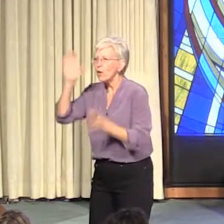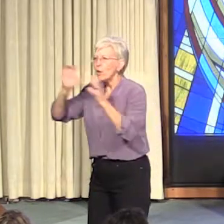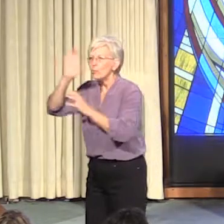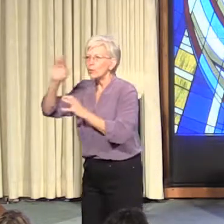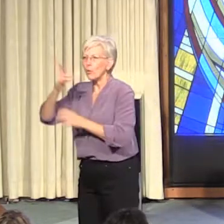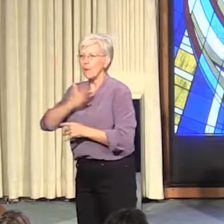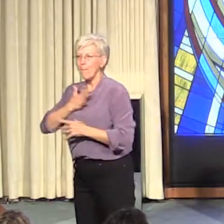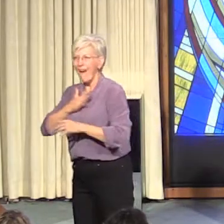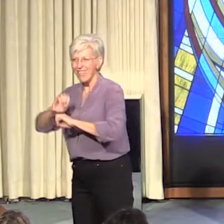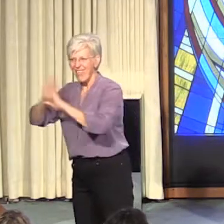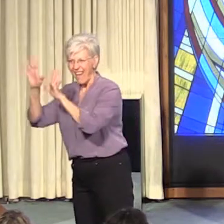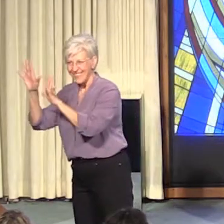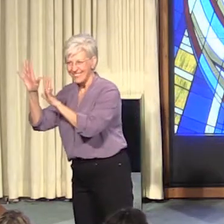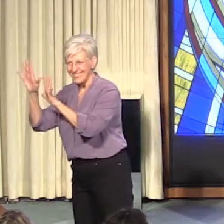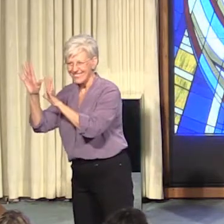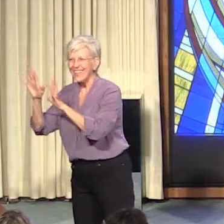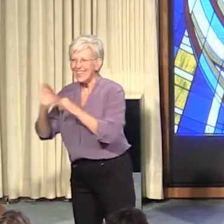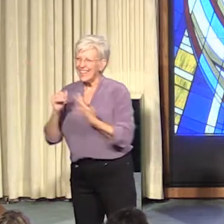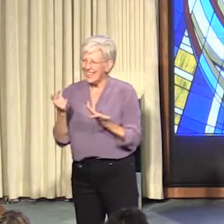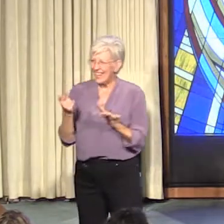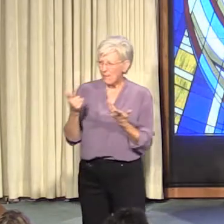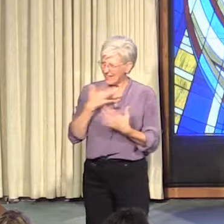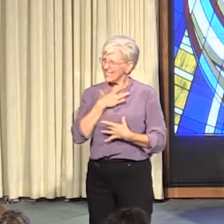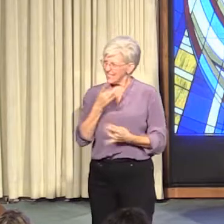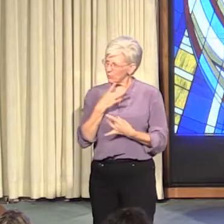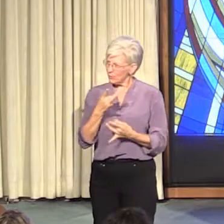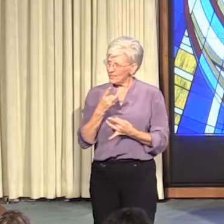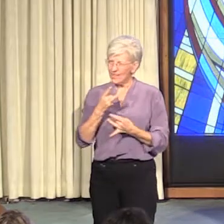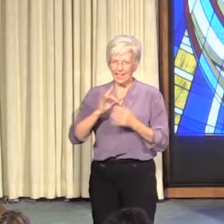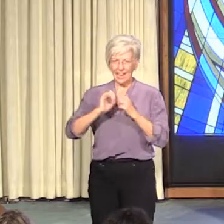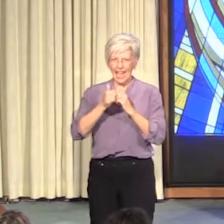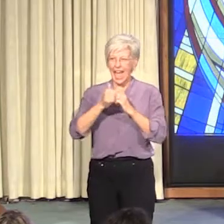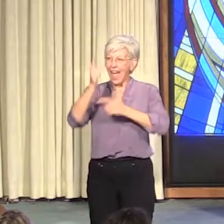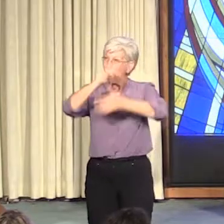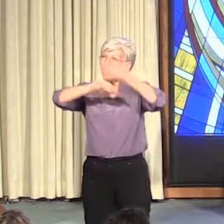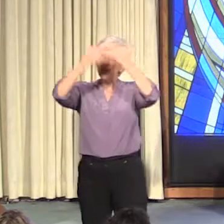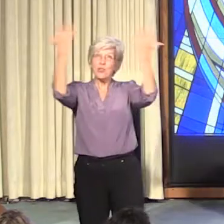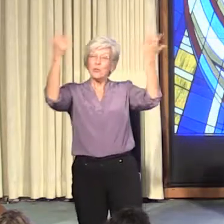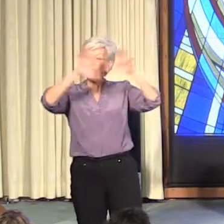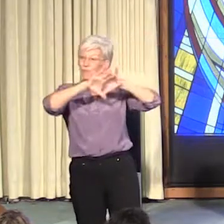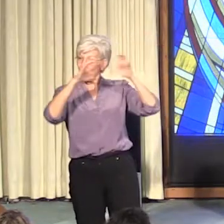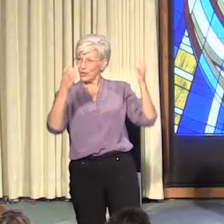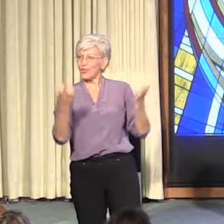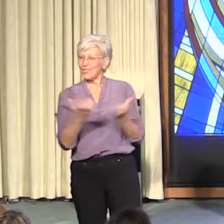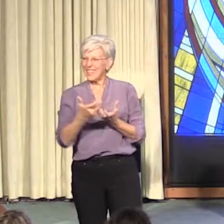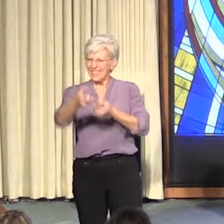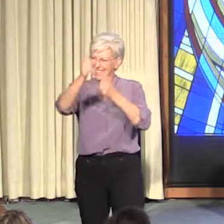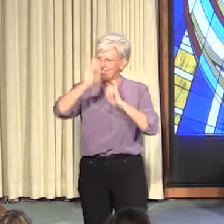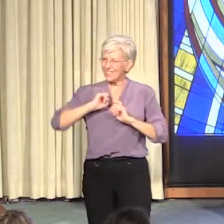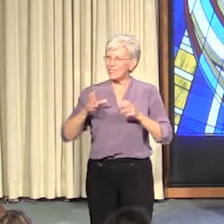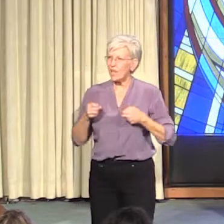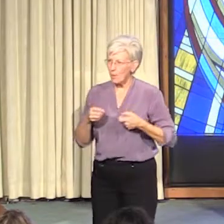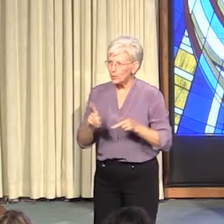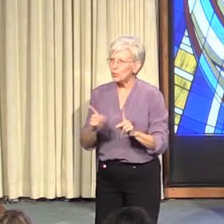it's interesting how the universe balances things out and gives us the opportunities we need to do the work we're called to